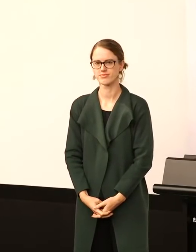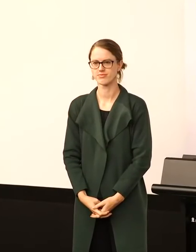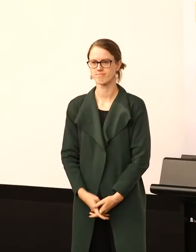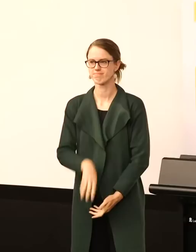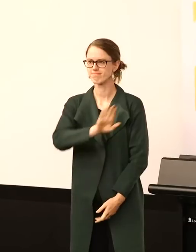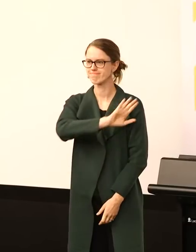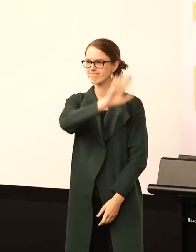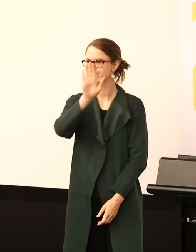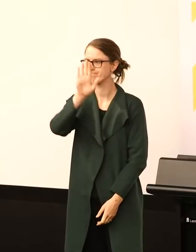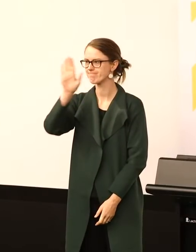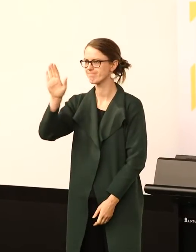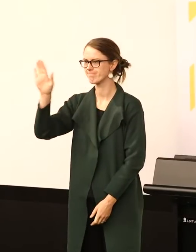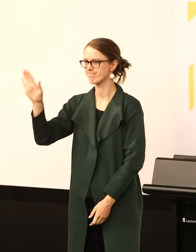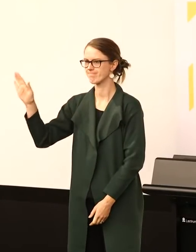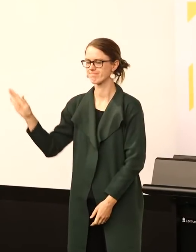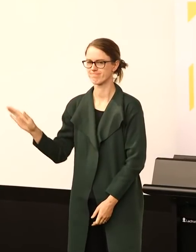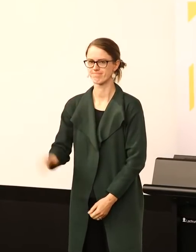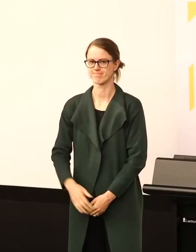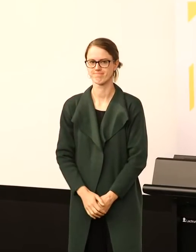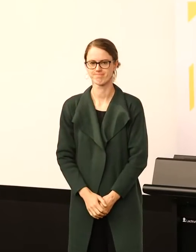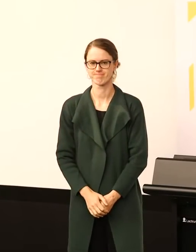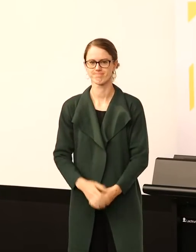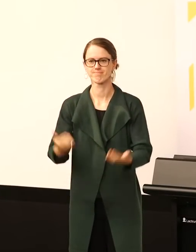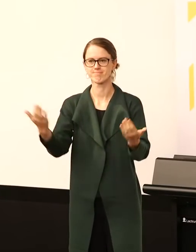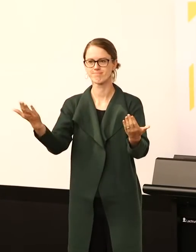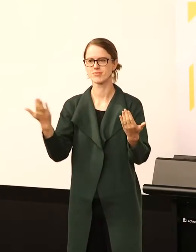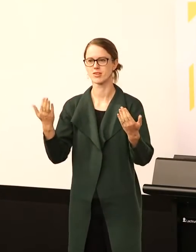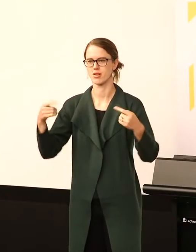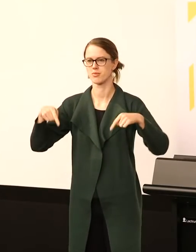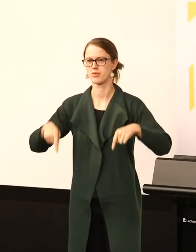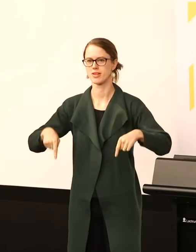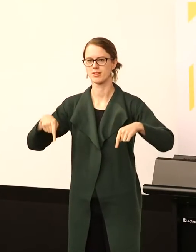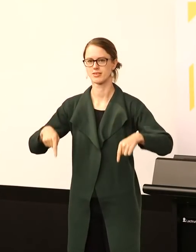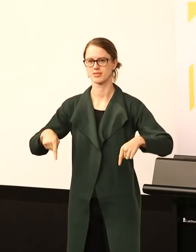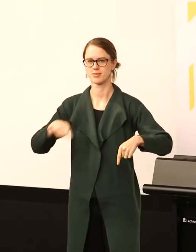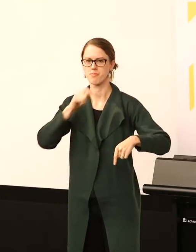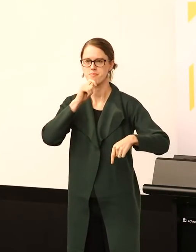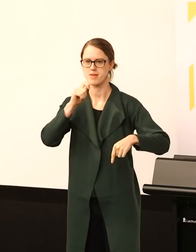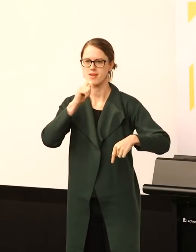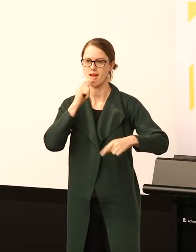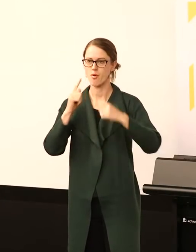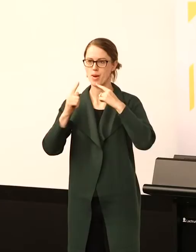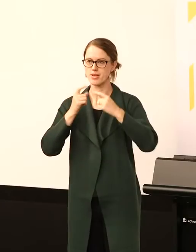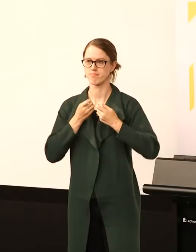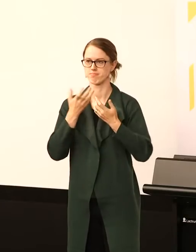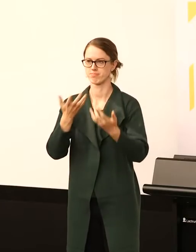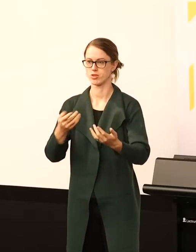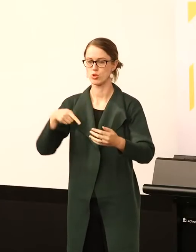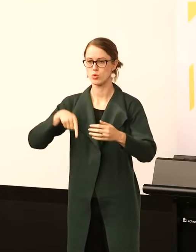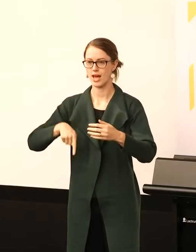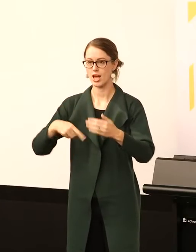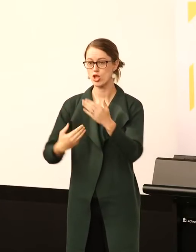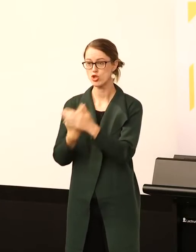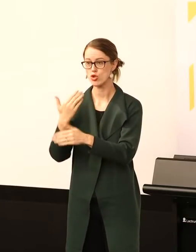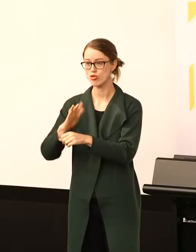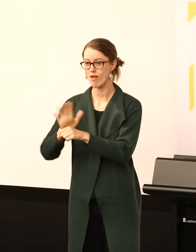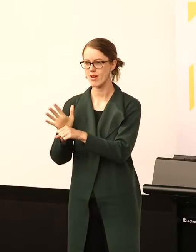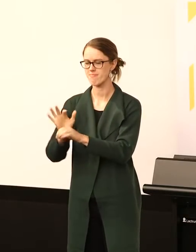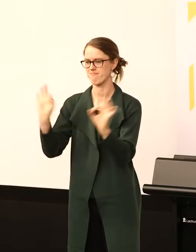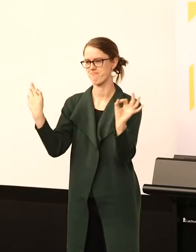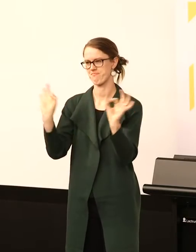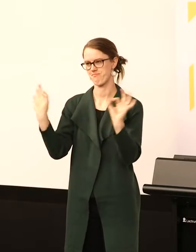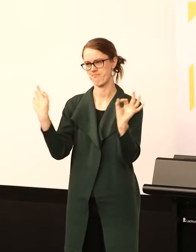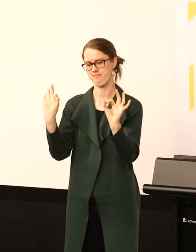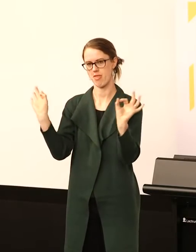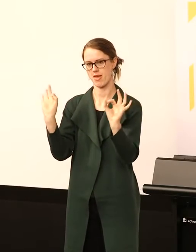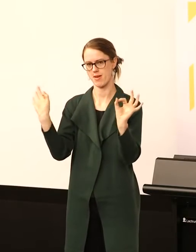Kia ora koutou katoa, talofa lava. Welcome to today's briefing. Today there are again no new cases of COVID-19 to